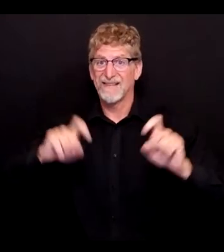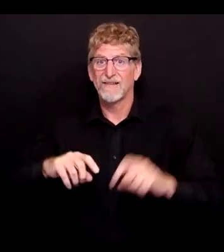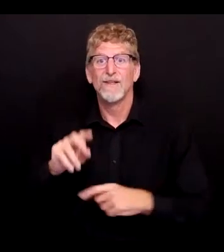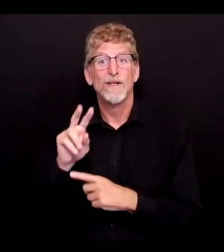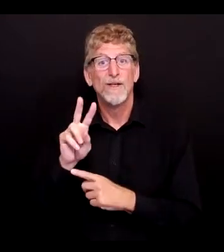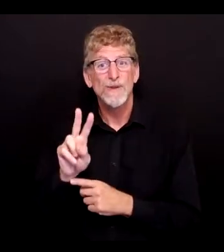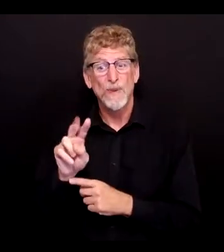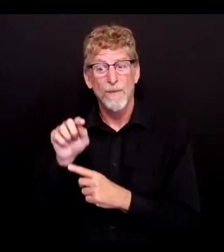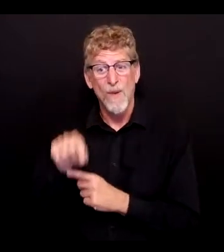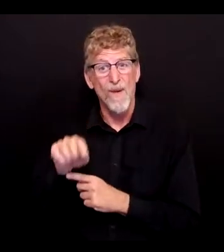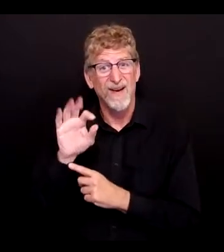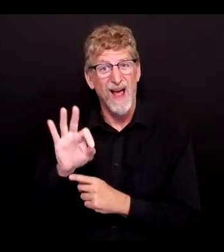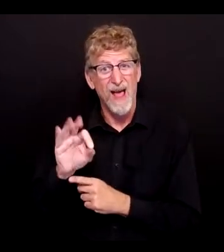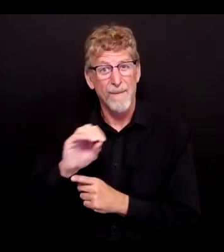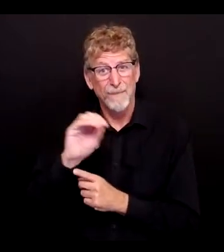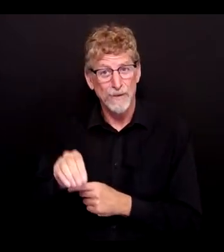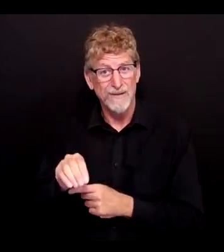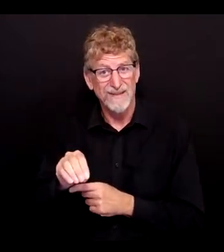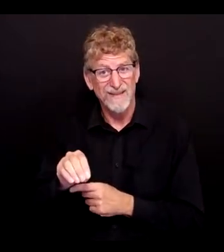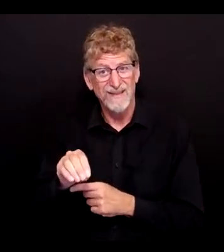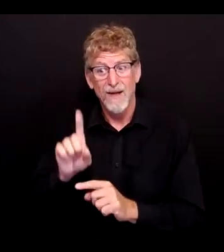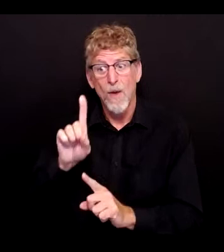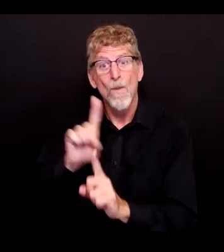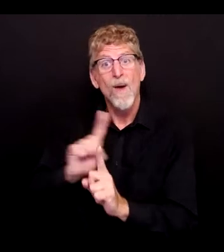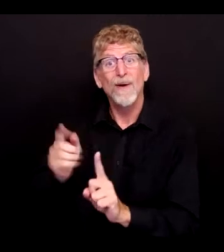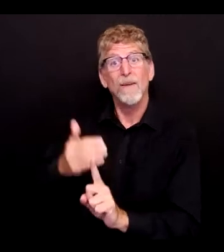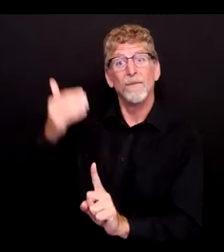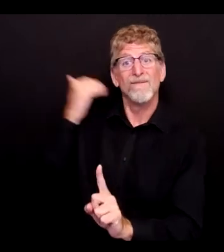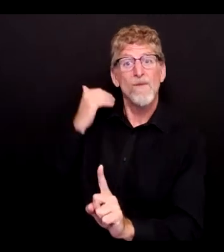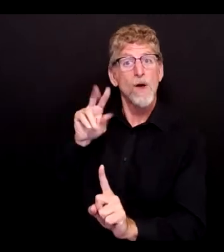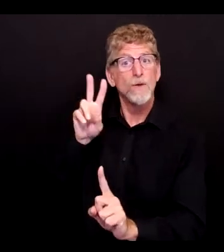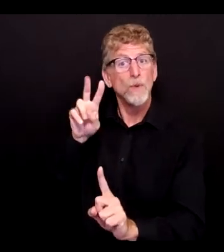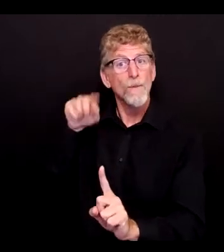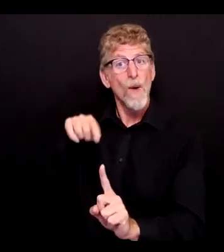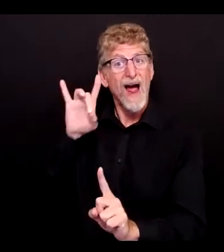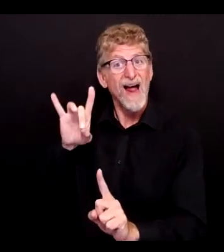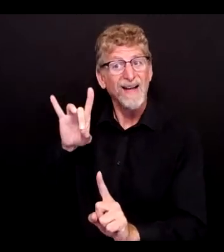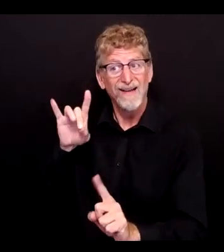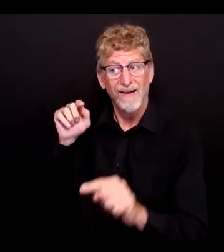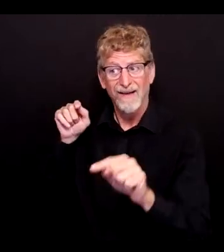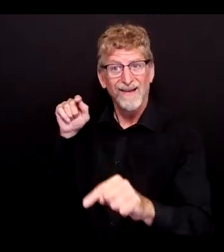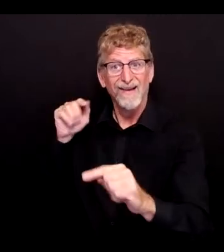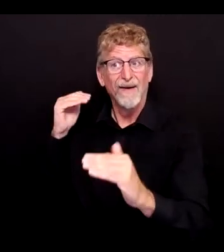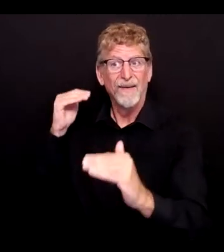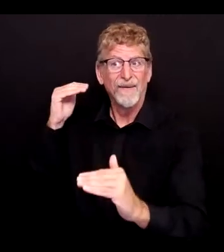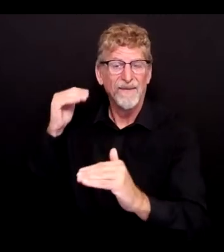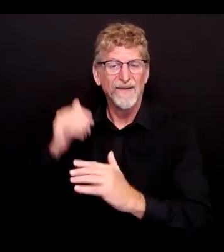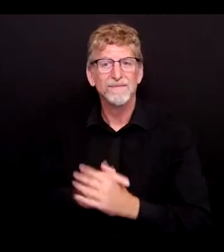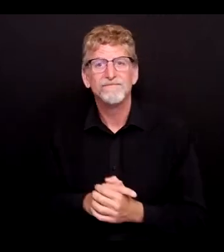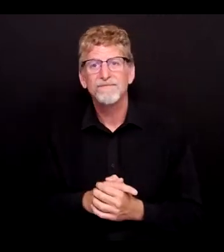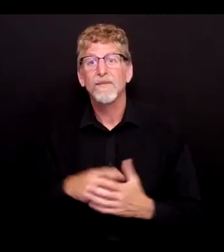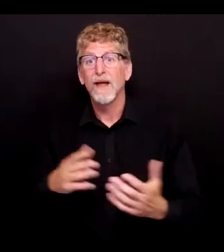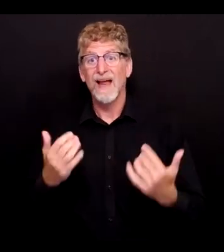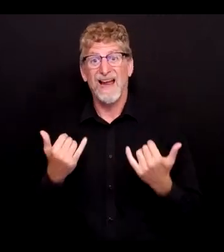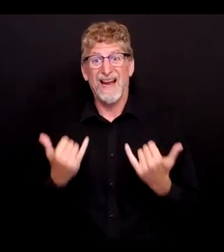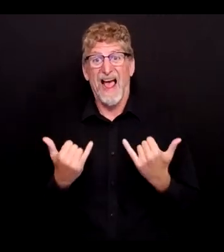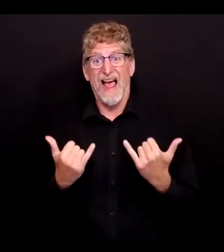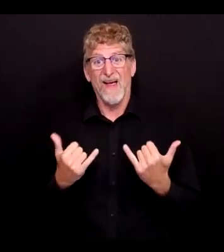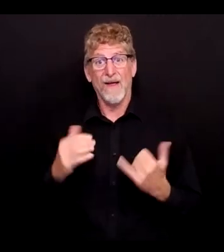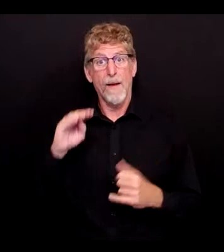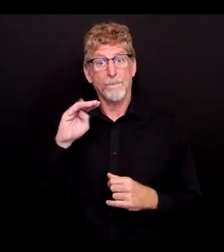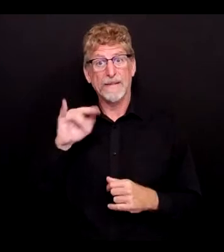week prior. There are 565 people currently in Minnesota hospitals with